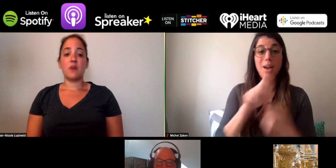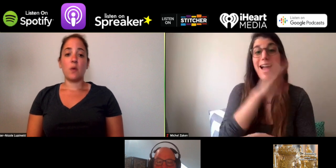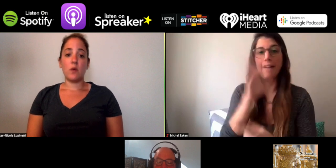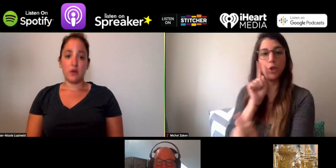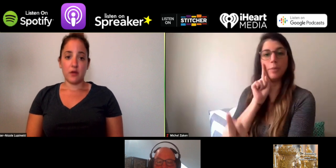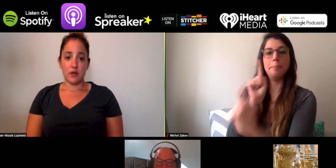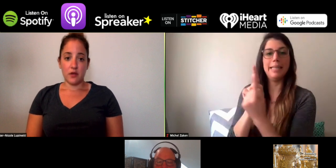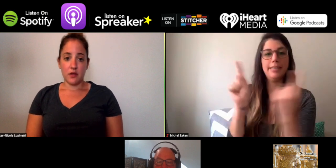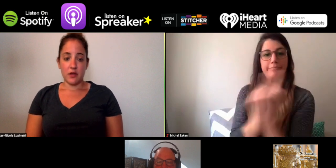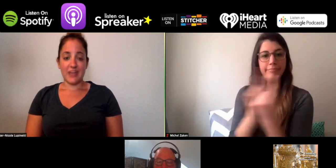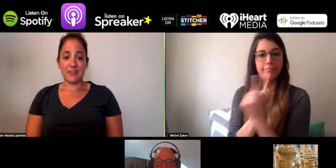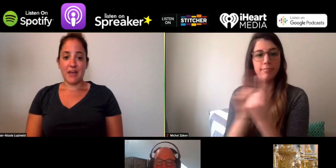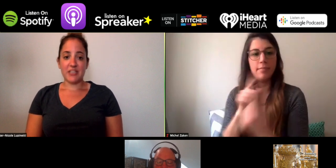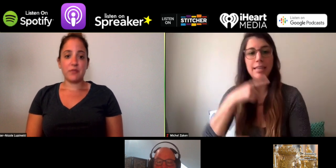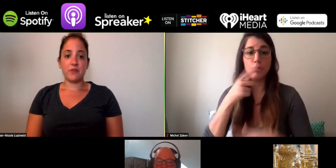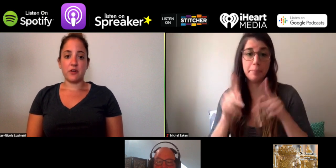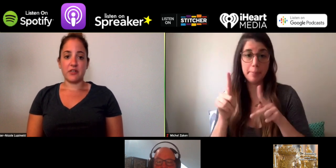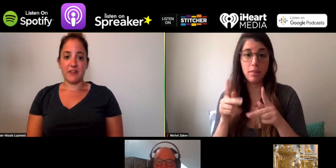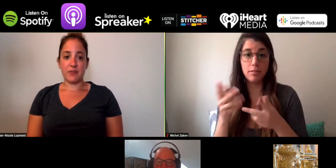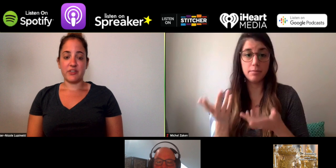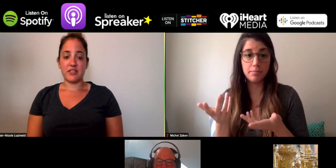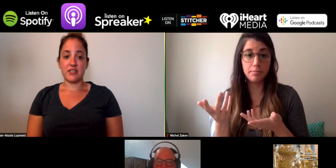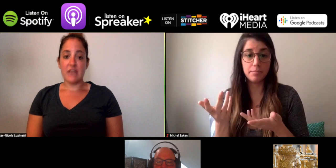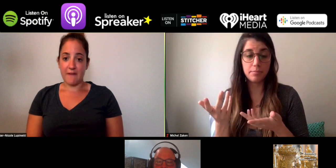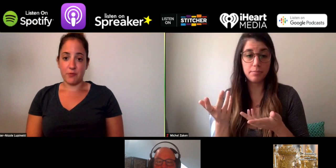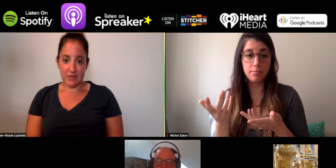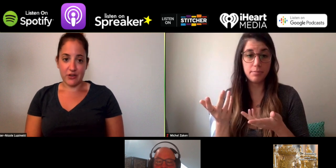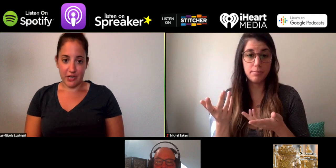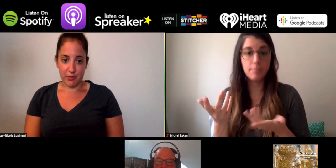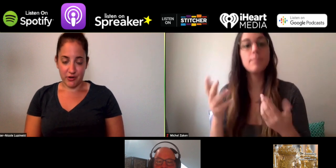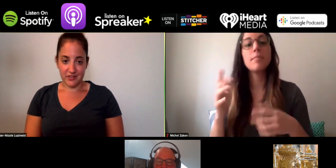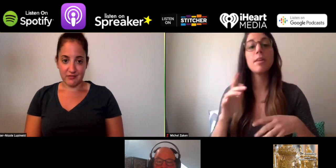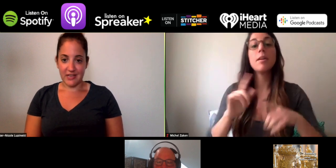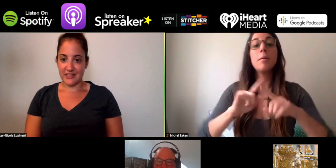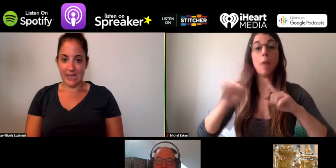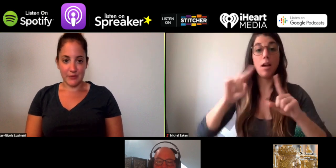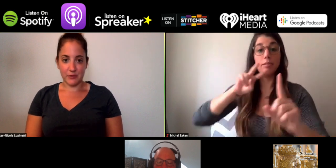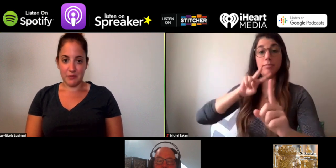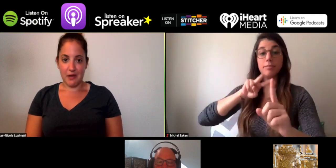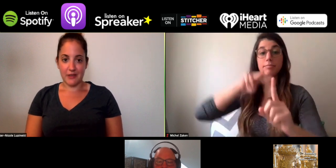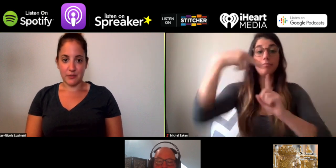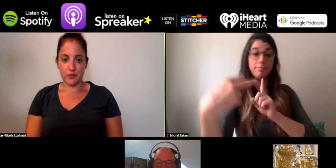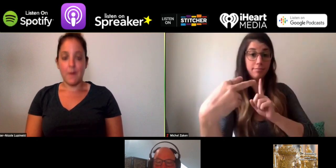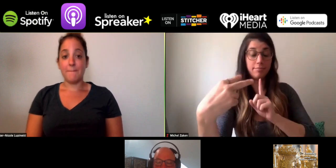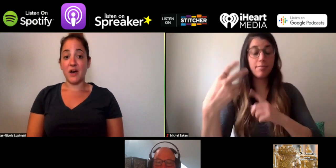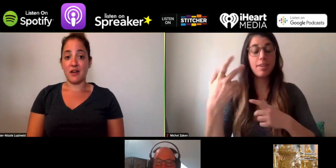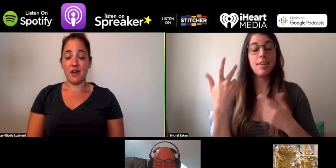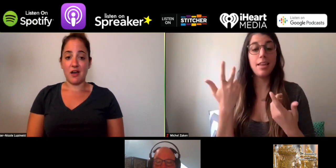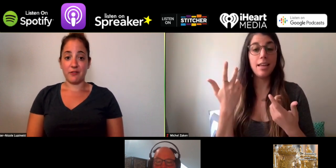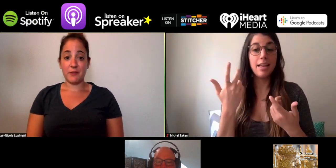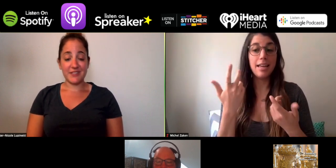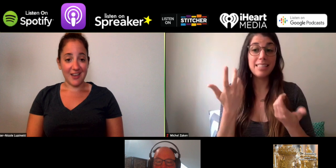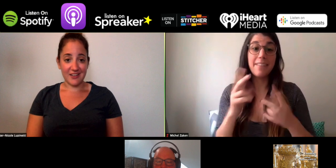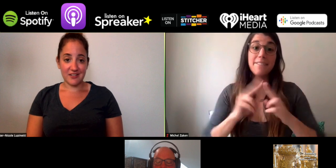Yeah. So it's impossible for a deaf person to never meet a hearing person. That's absolutely impossible. But